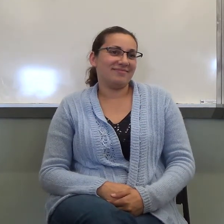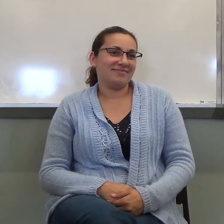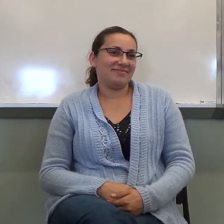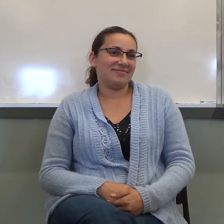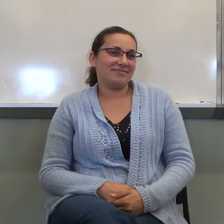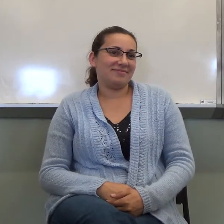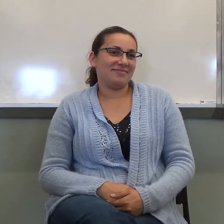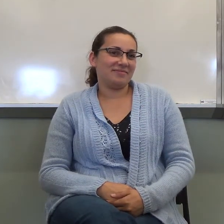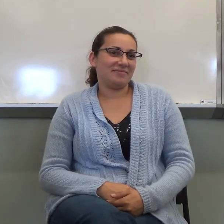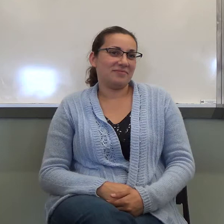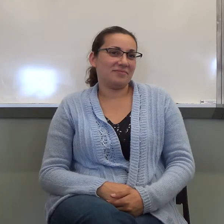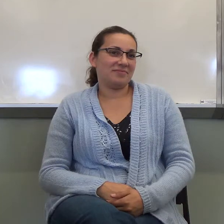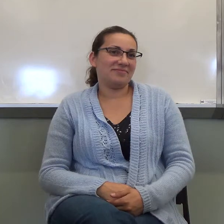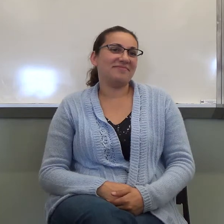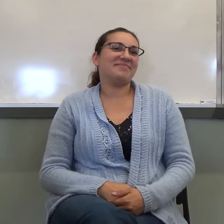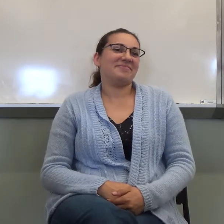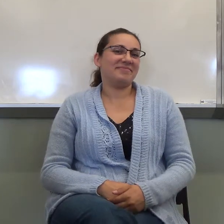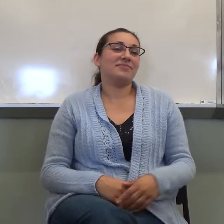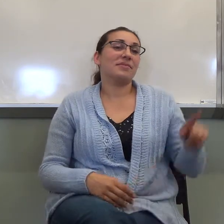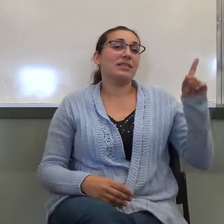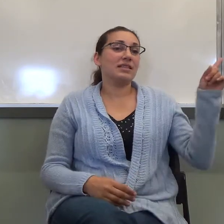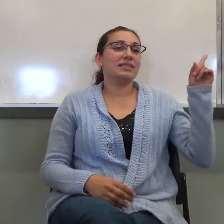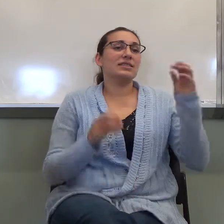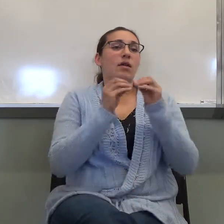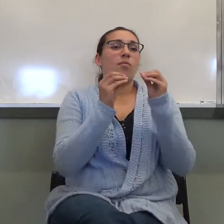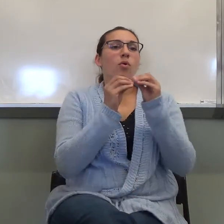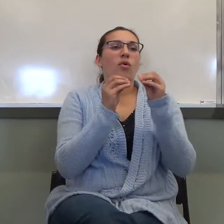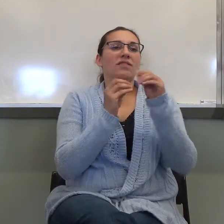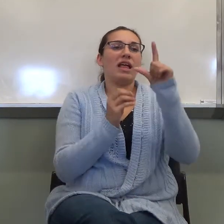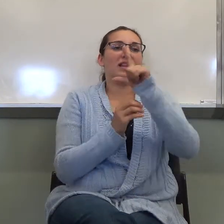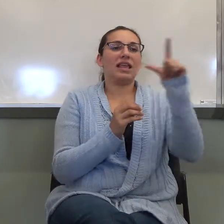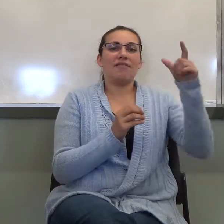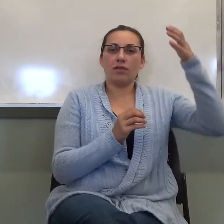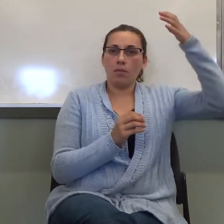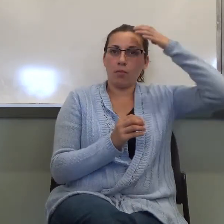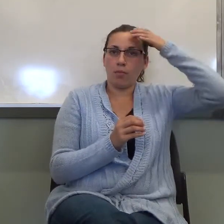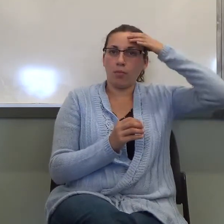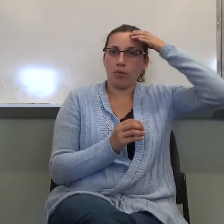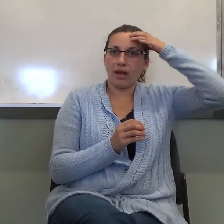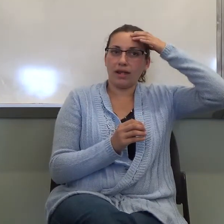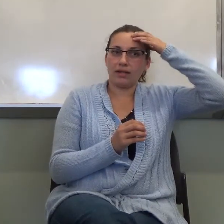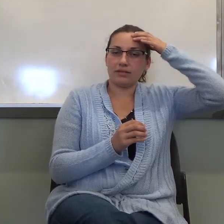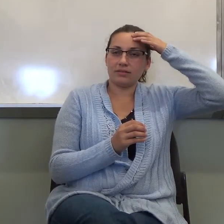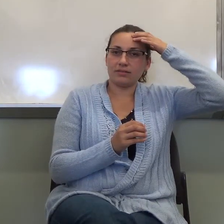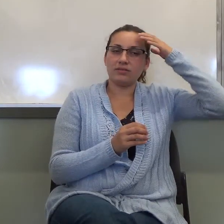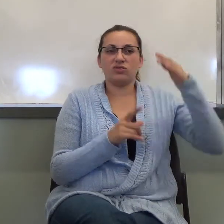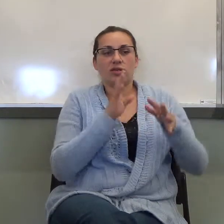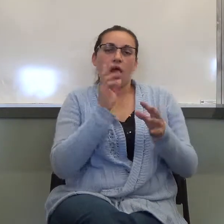This is much more left brain, much more sophisticated. You can talk about it at cocktail parties and so